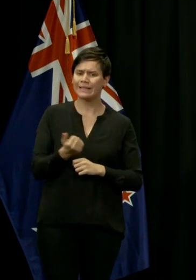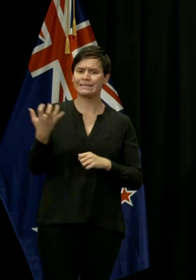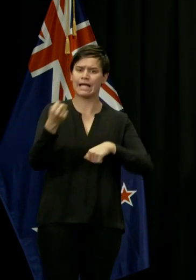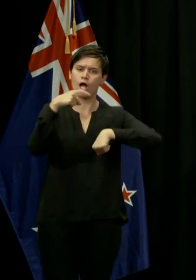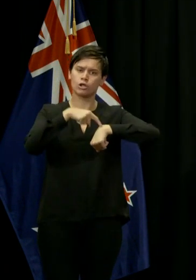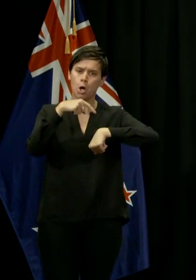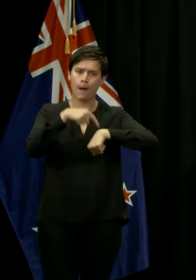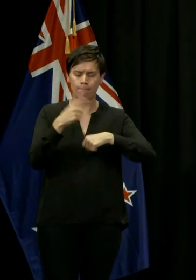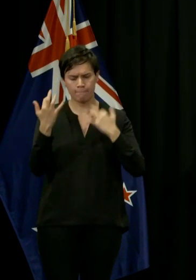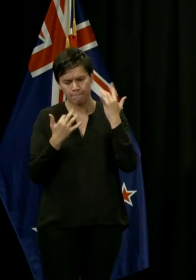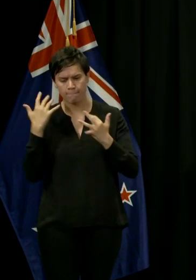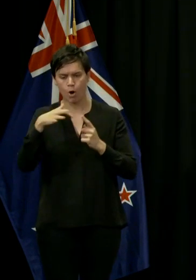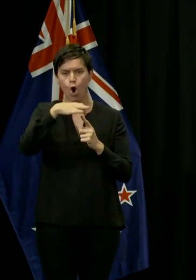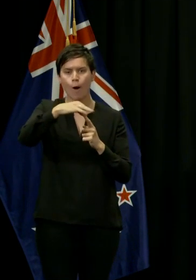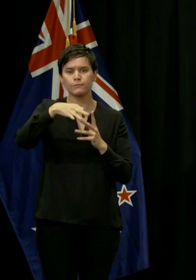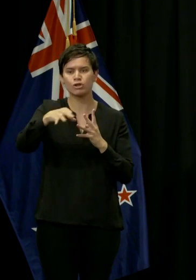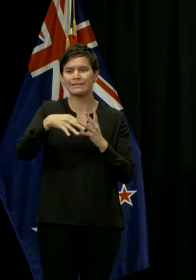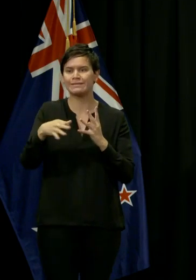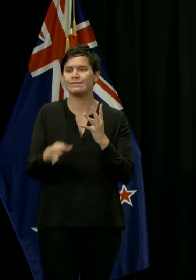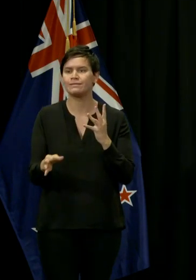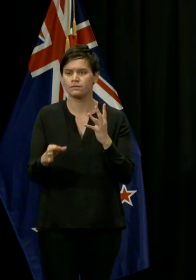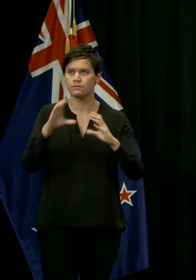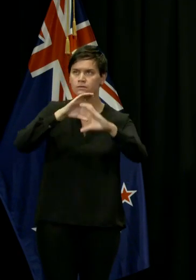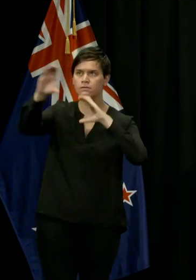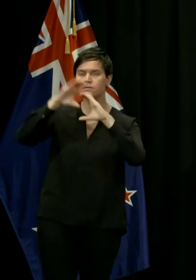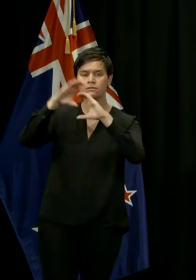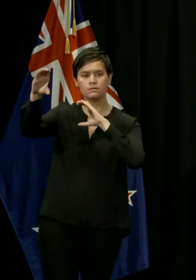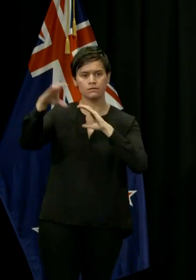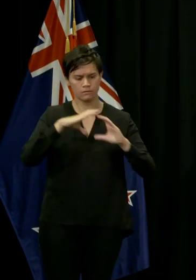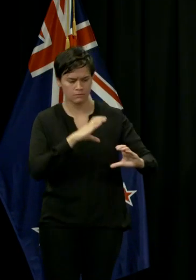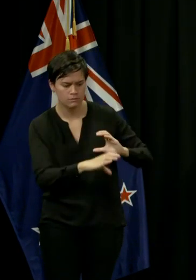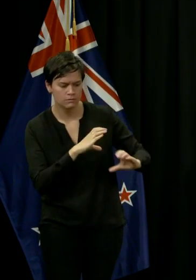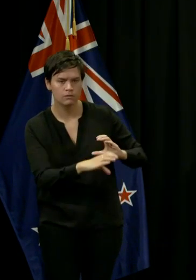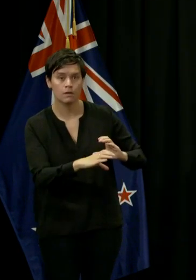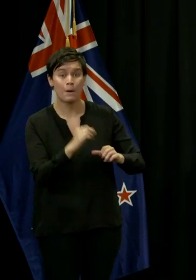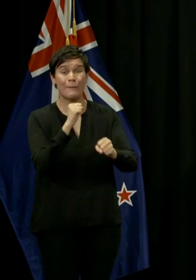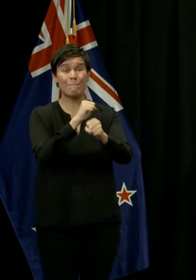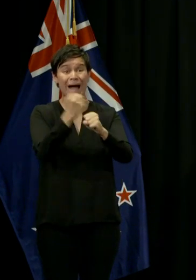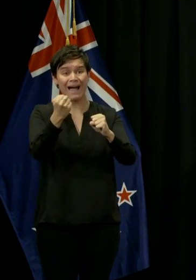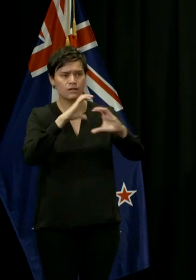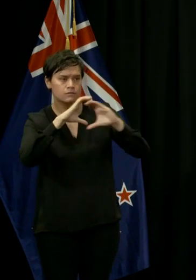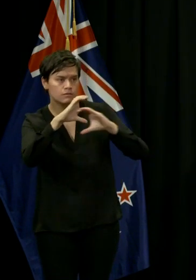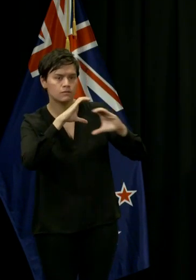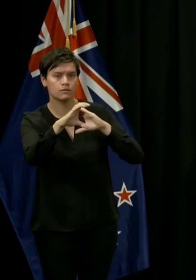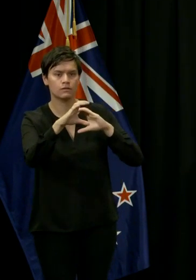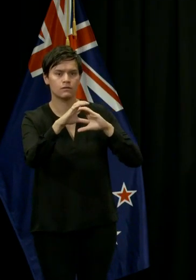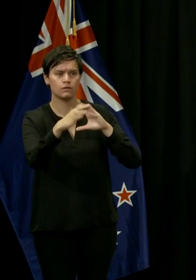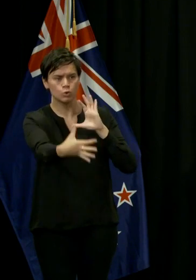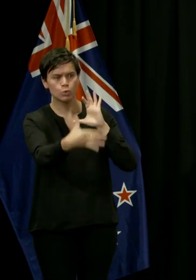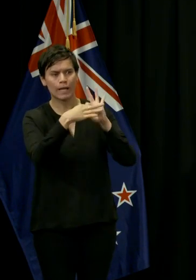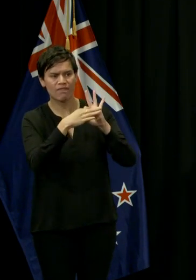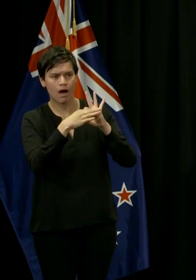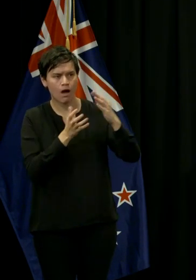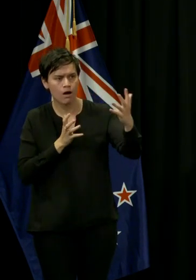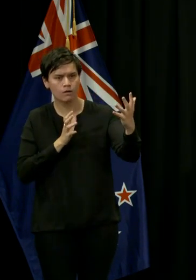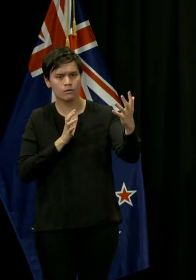your options. Talk to one another, get in touch with your bank and together make a plan.